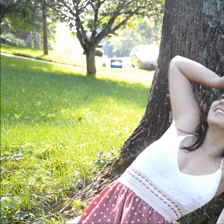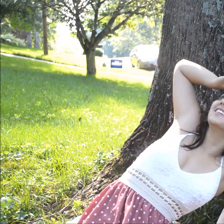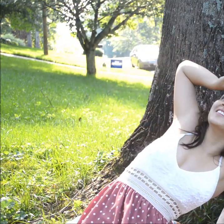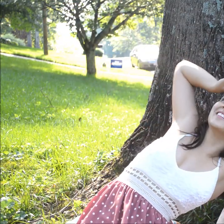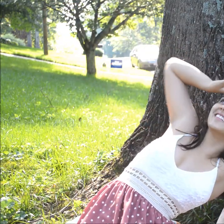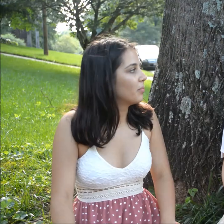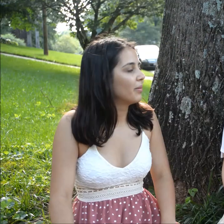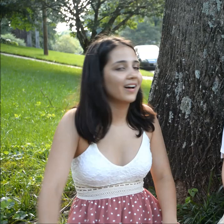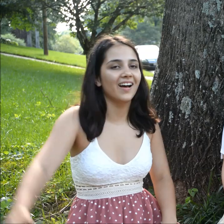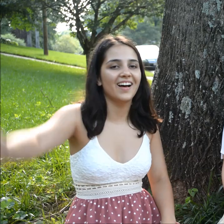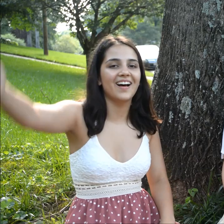Bye